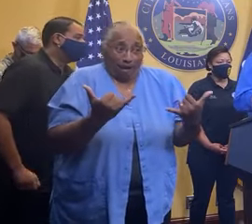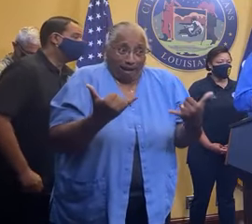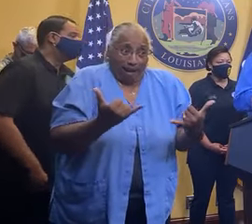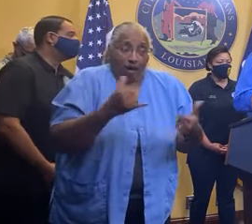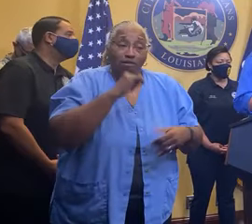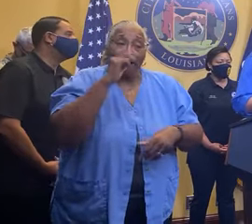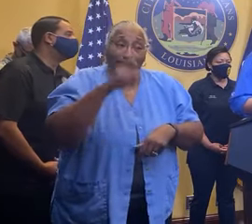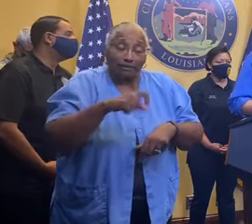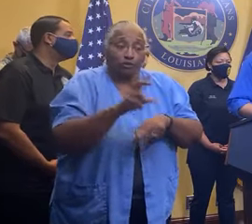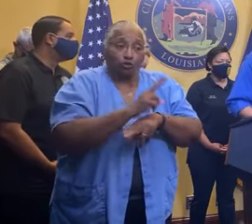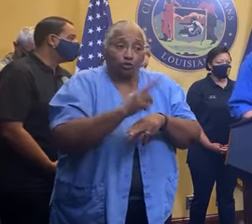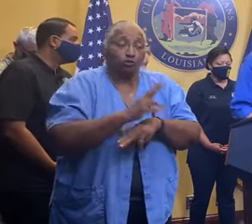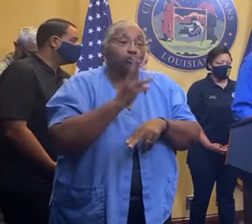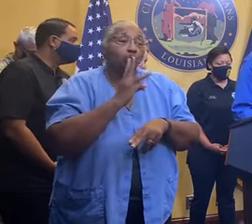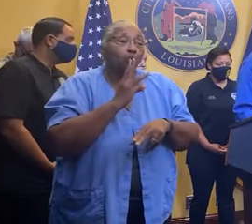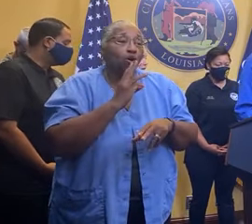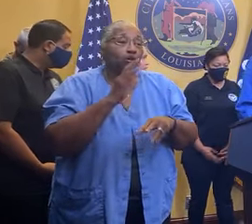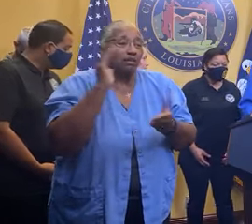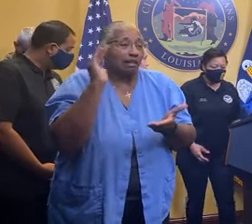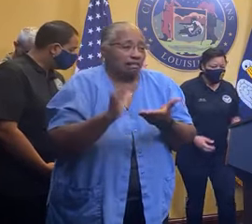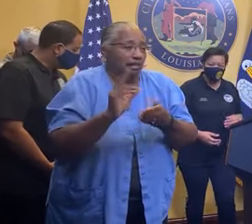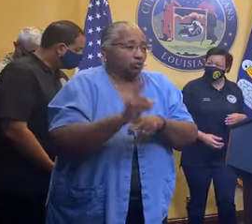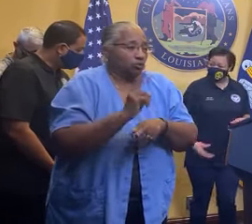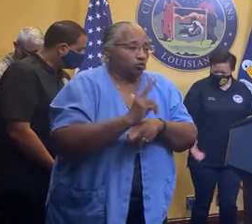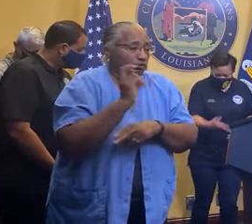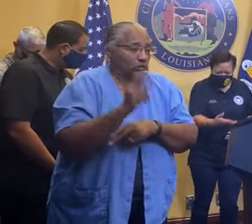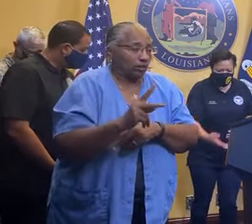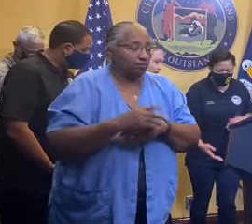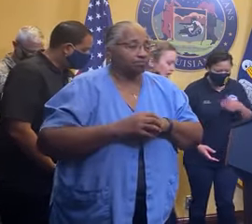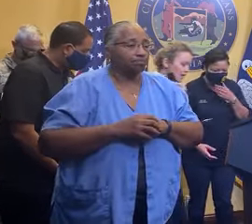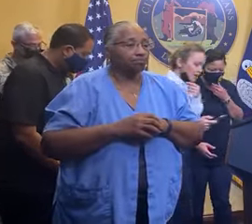water, just be conservative with it. Thank you, Mayor. One more thing.